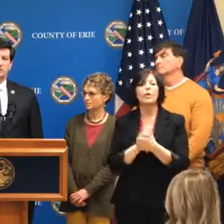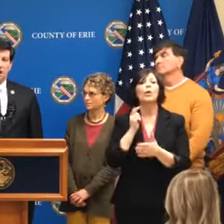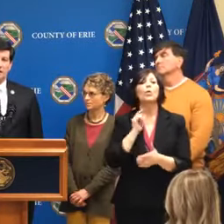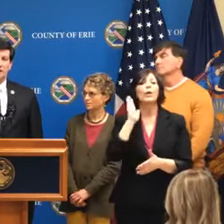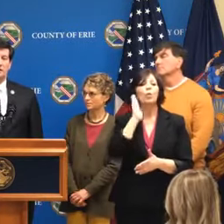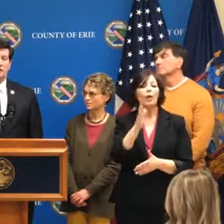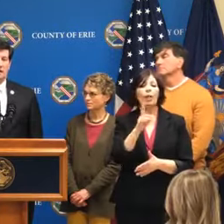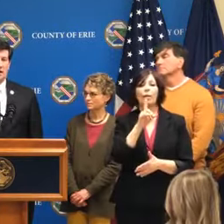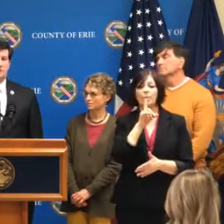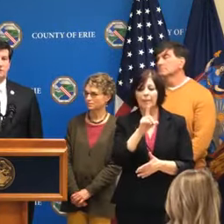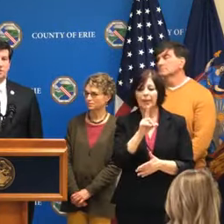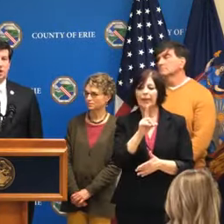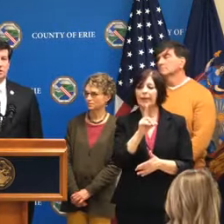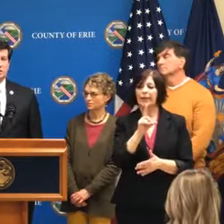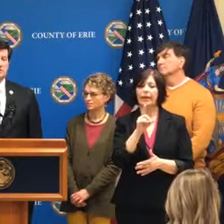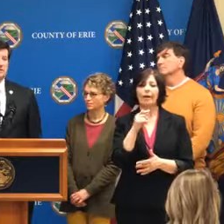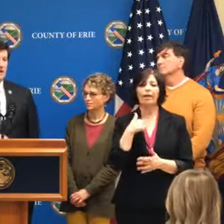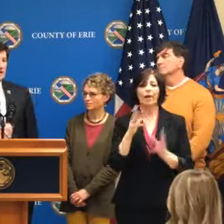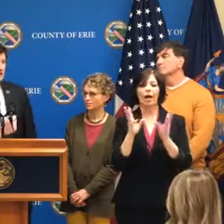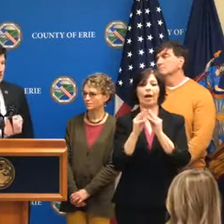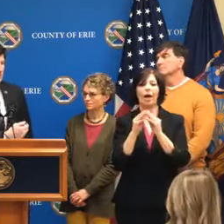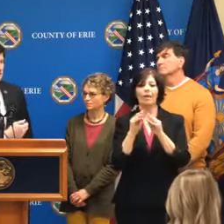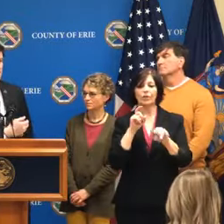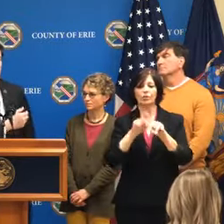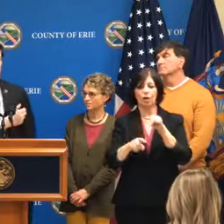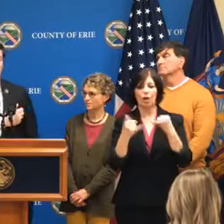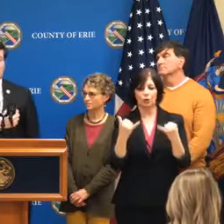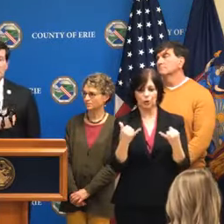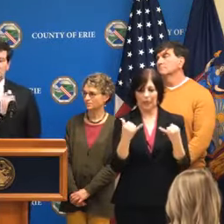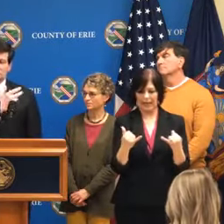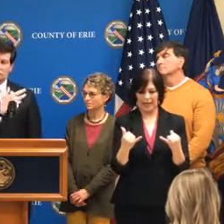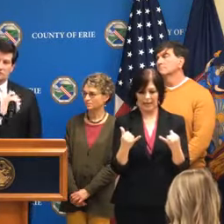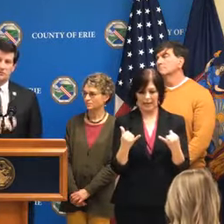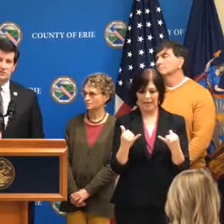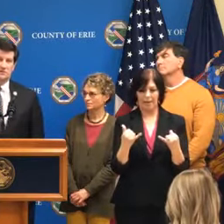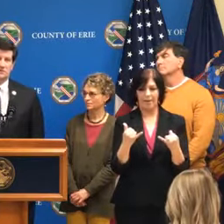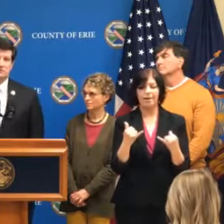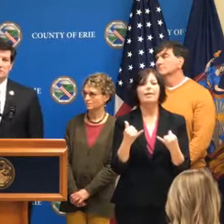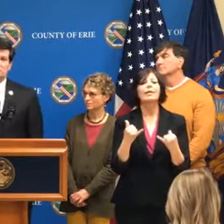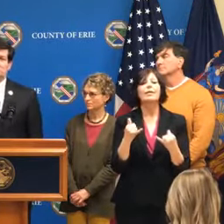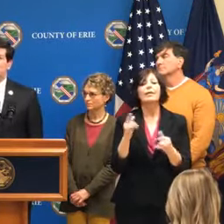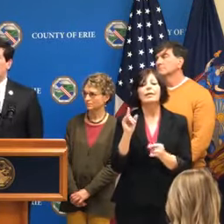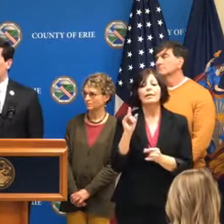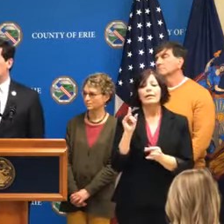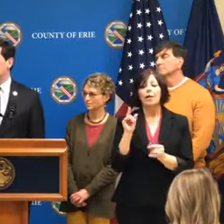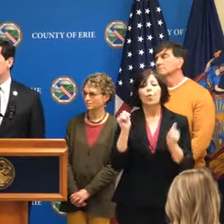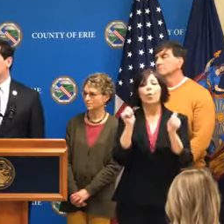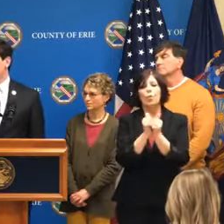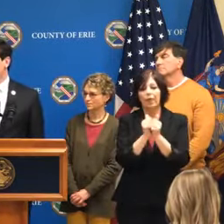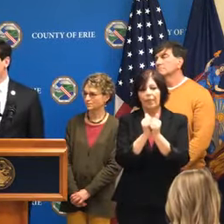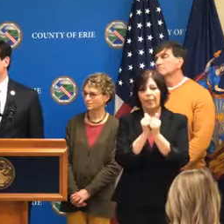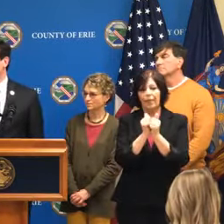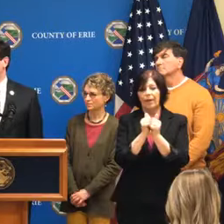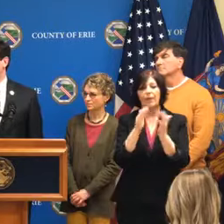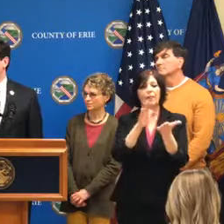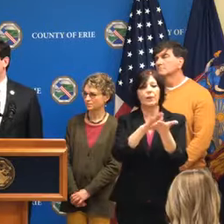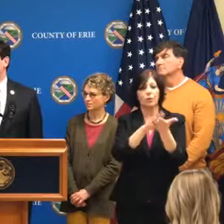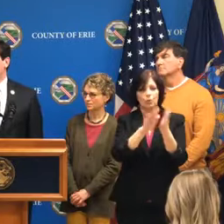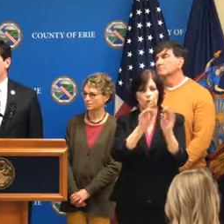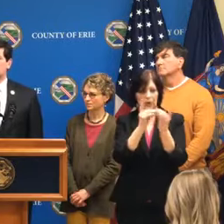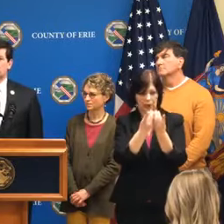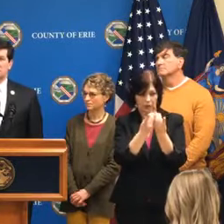be talking in a conference call later today, Doc Burstein and I, as well as the Emergency Service Commissioner, with the school